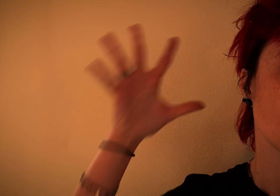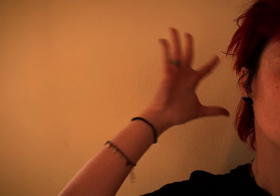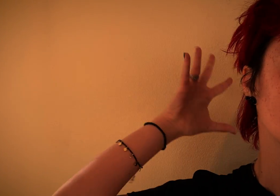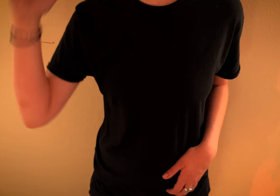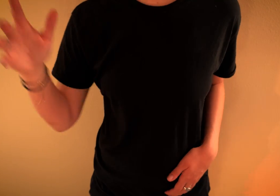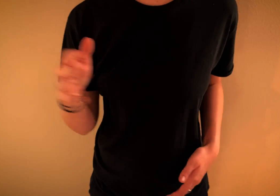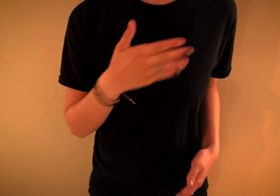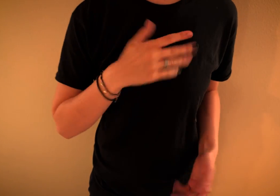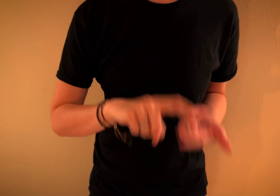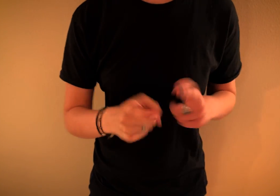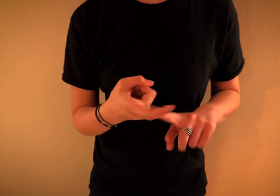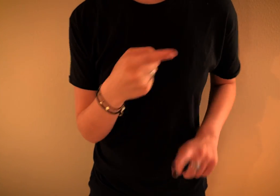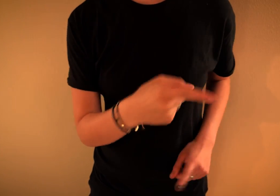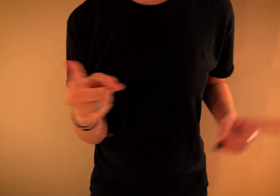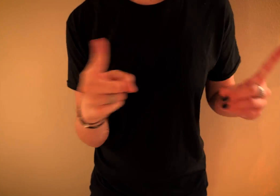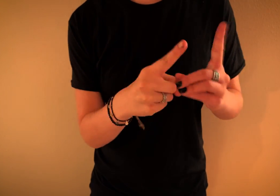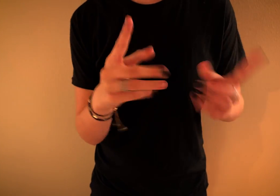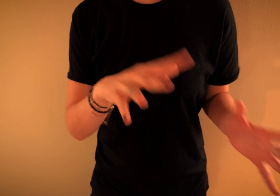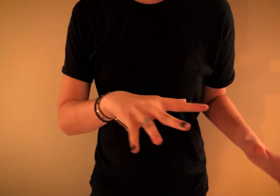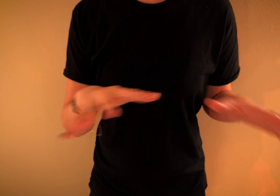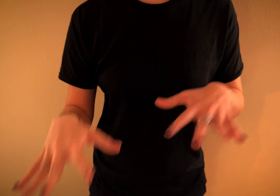where my friends would meet.